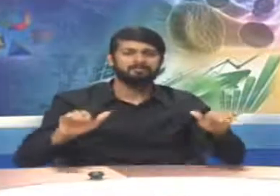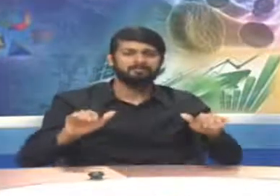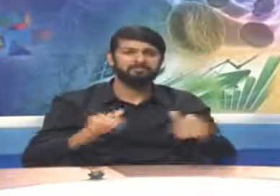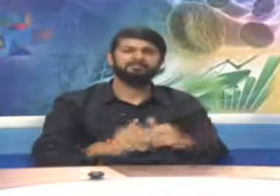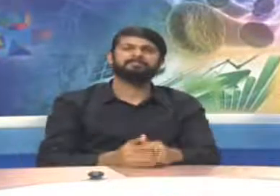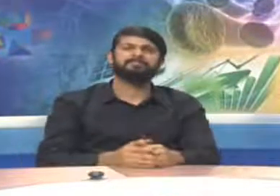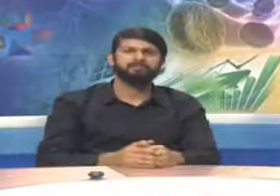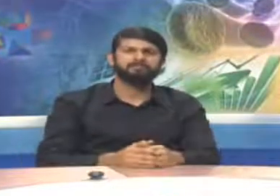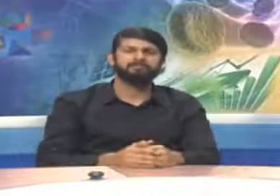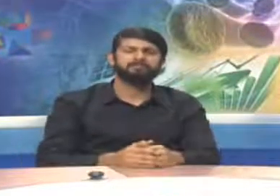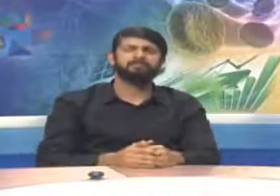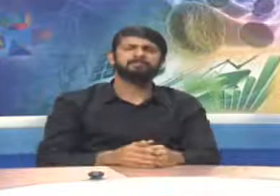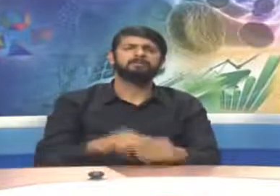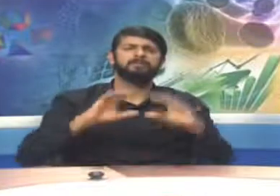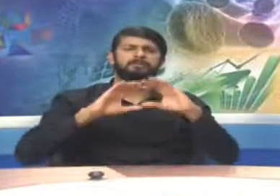Hello students,